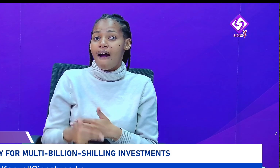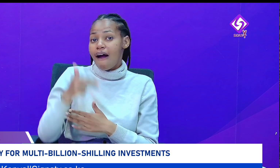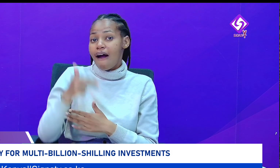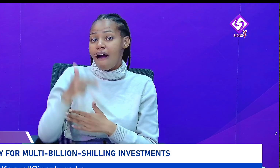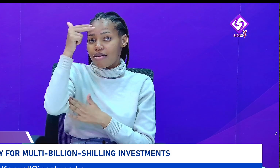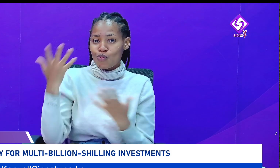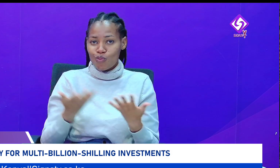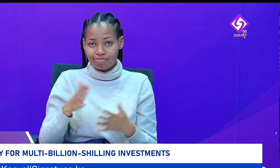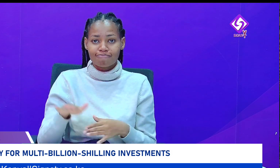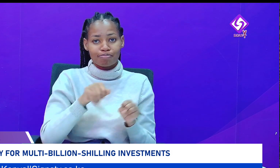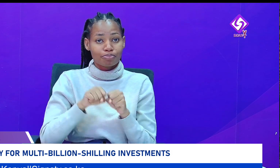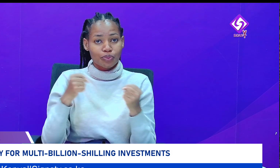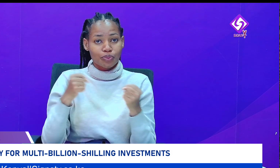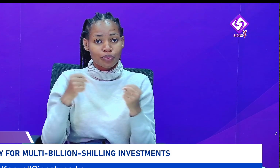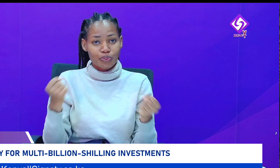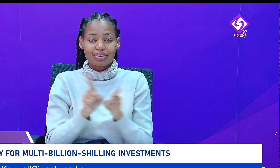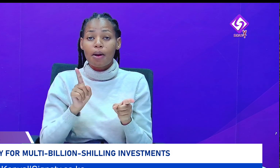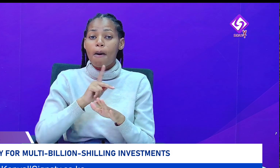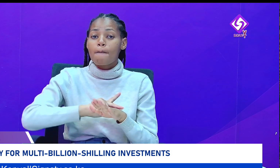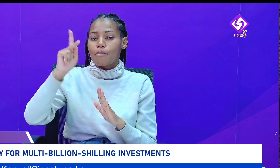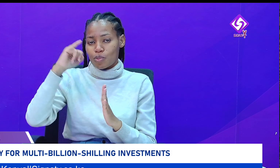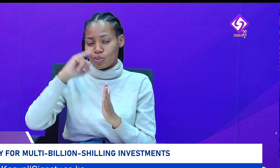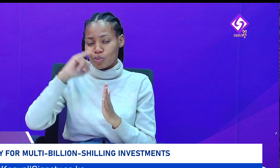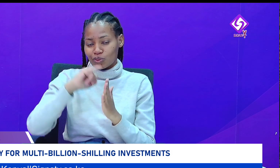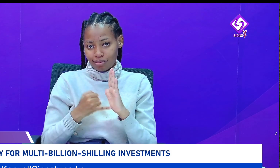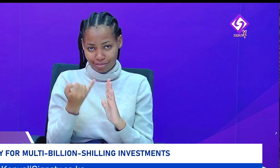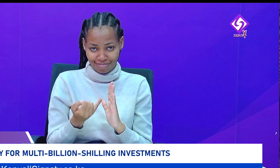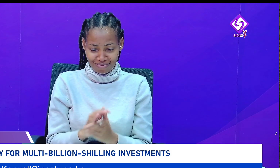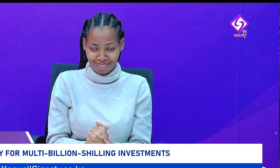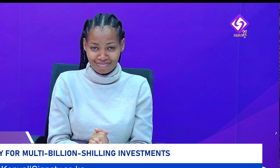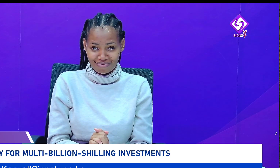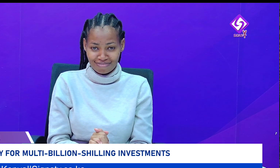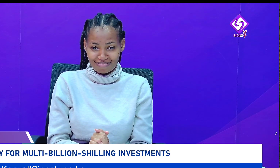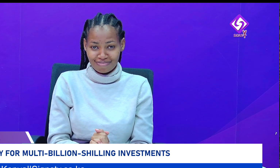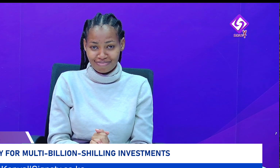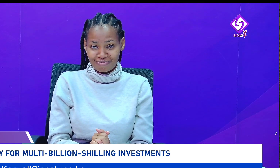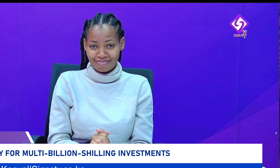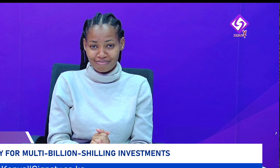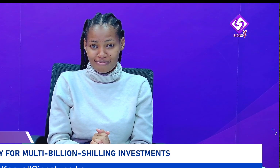event, Nyagaya highlighted a groundbreaking potential project.